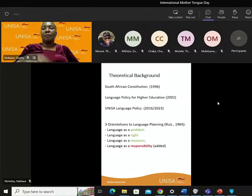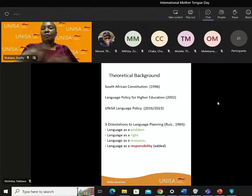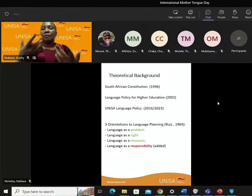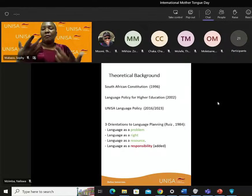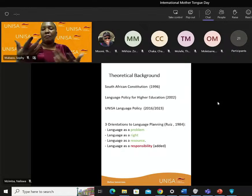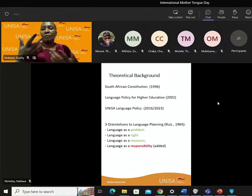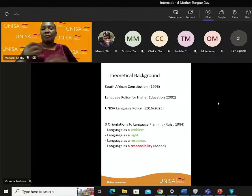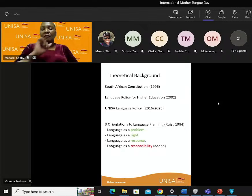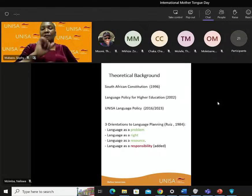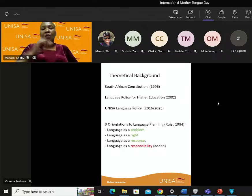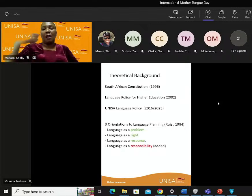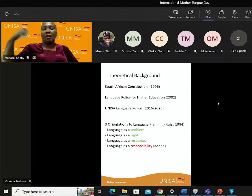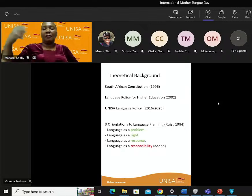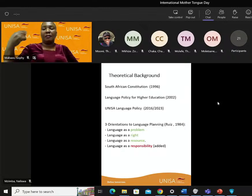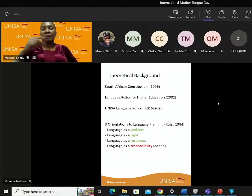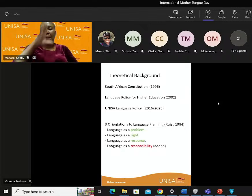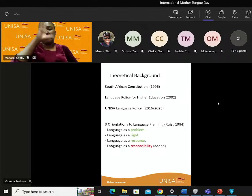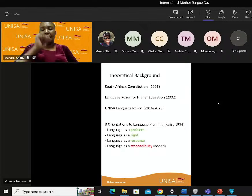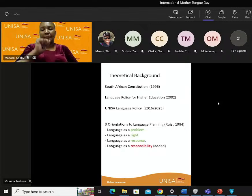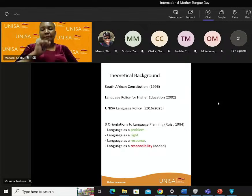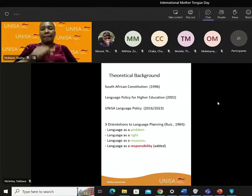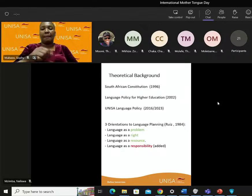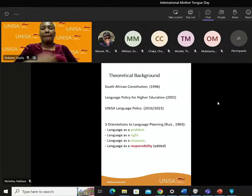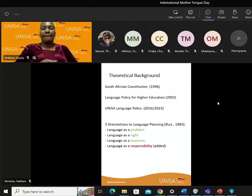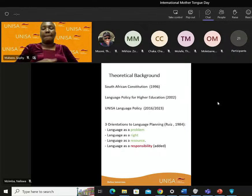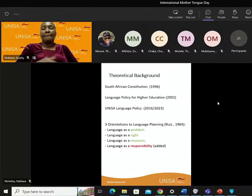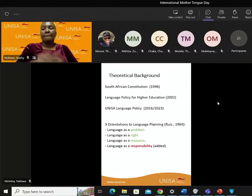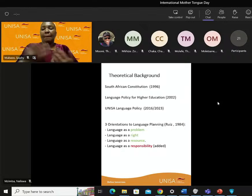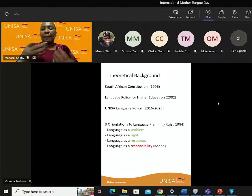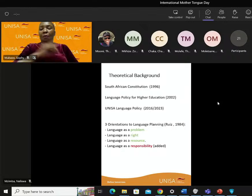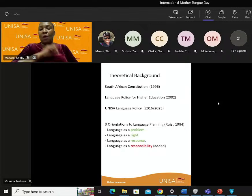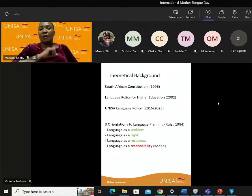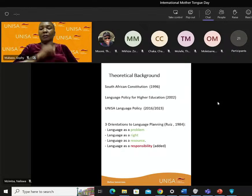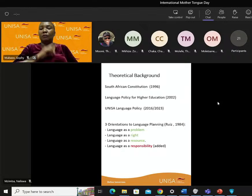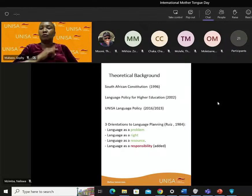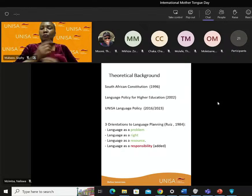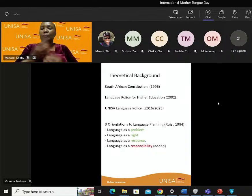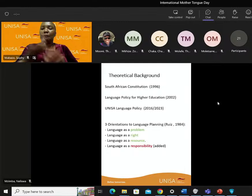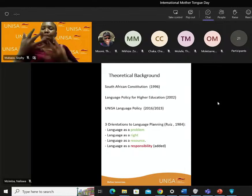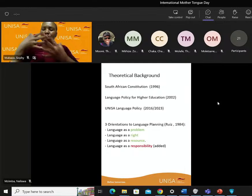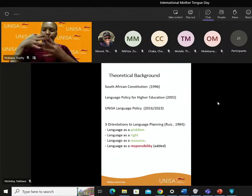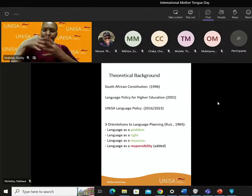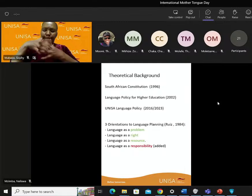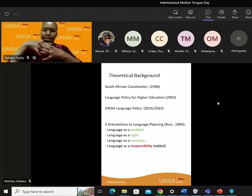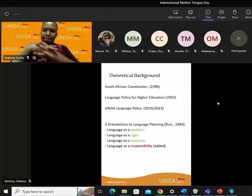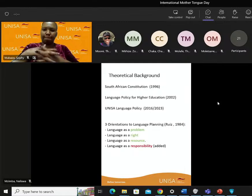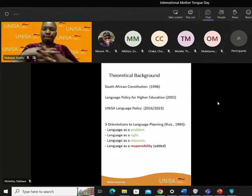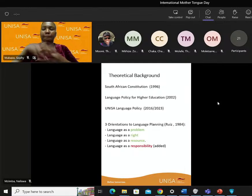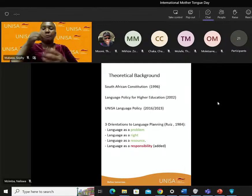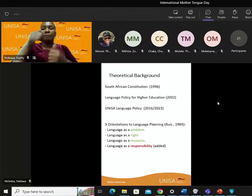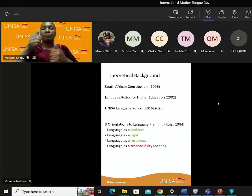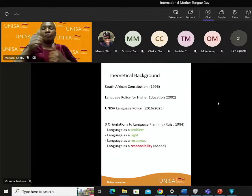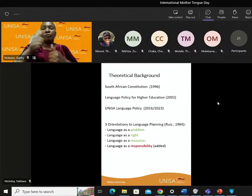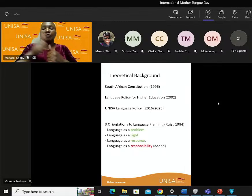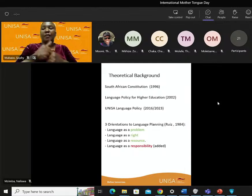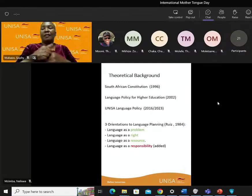which they believe in, so that we can fit within our context and so that our picture looks good at the end of the